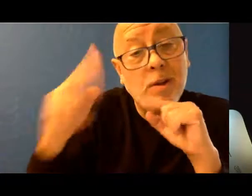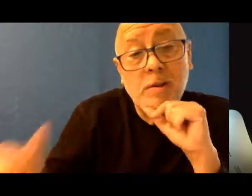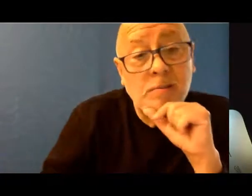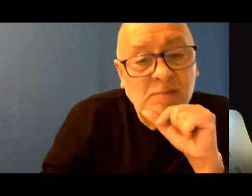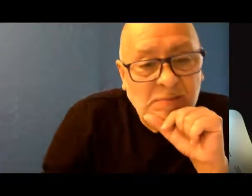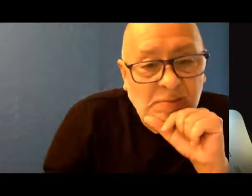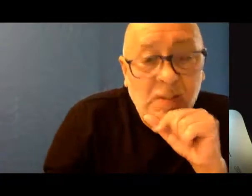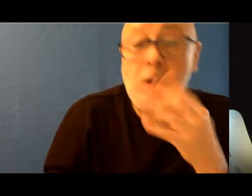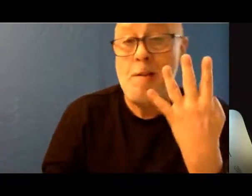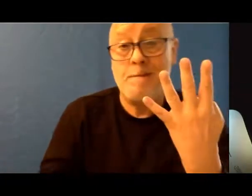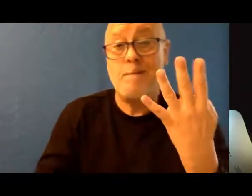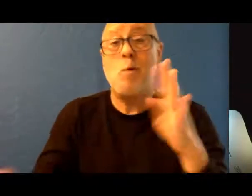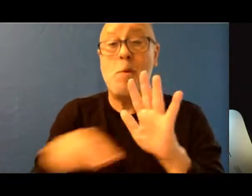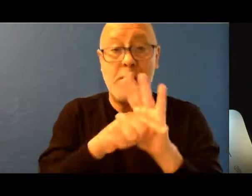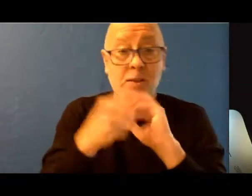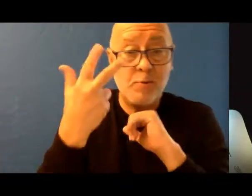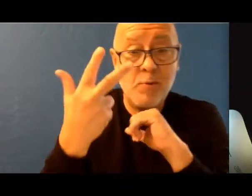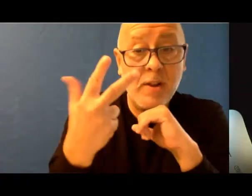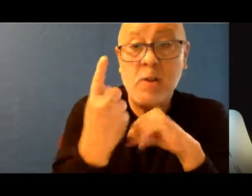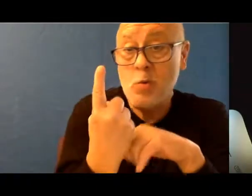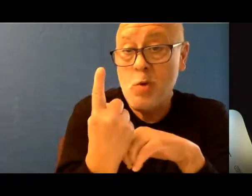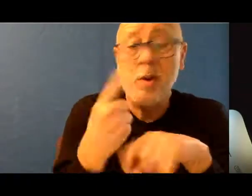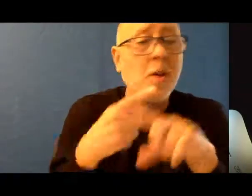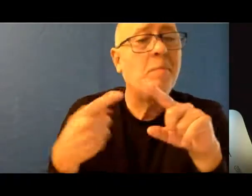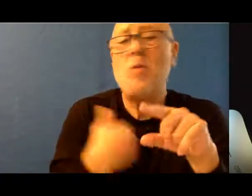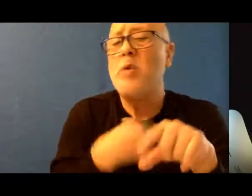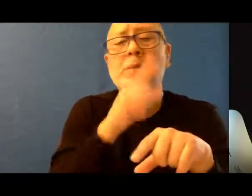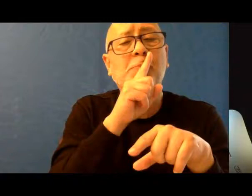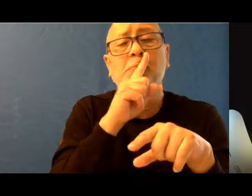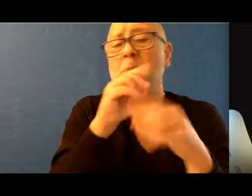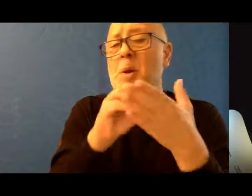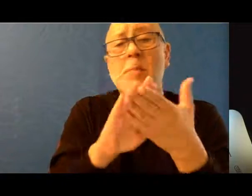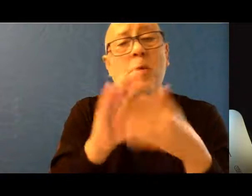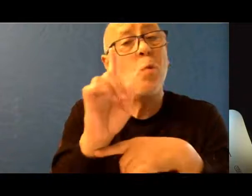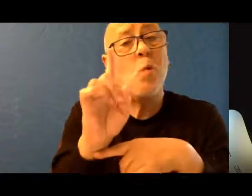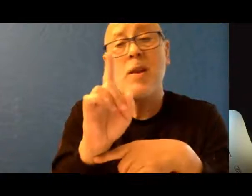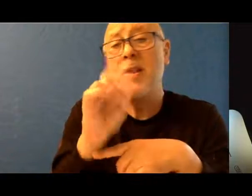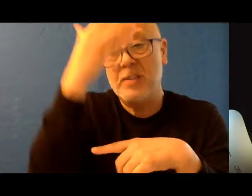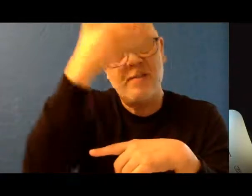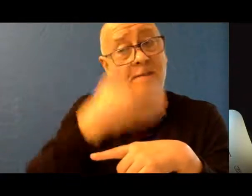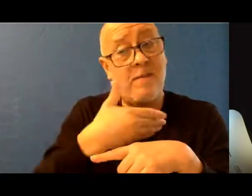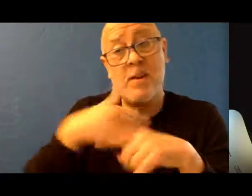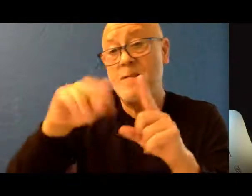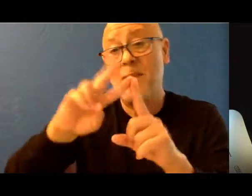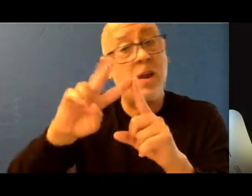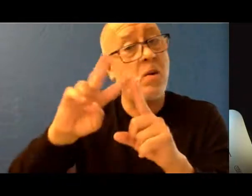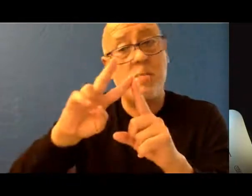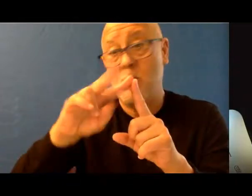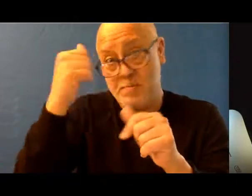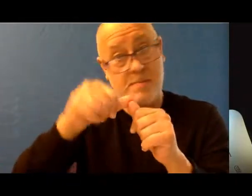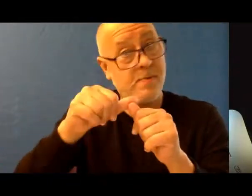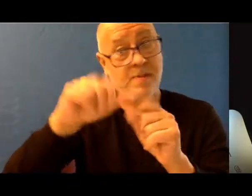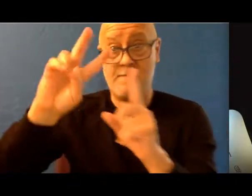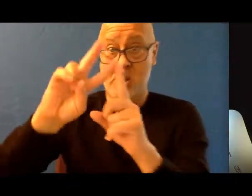So 4 minus 3 is 1, but we don't write the 1 if it's in front of a variable.